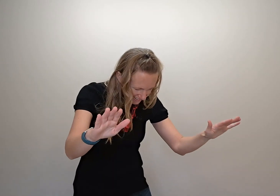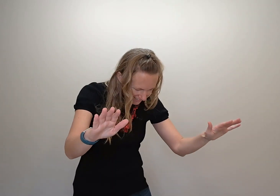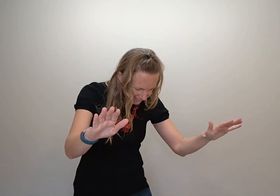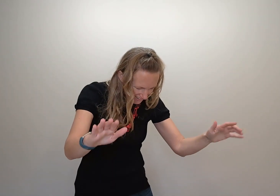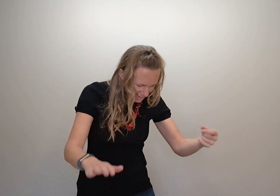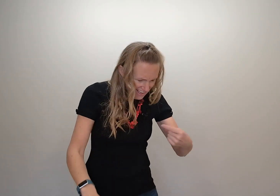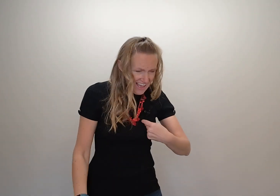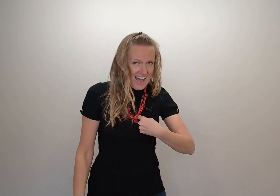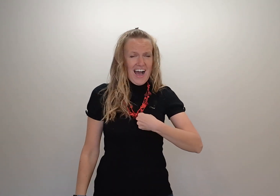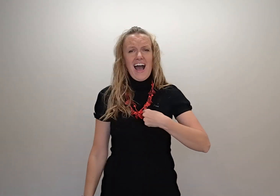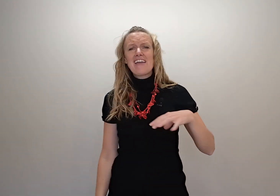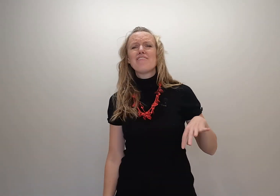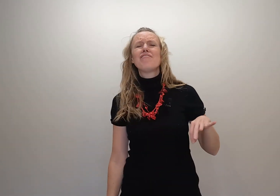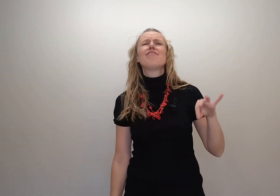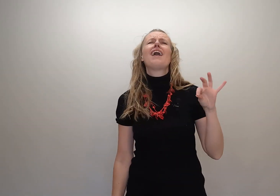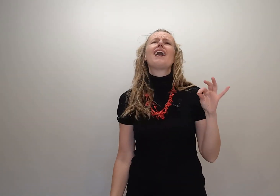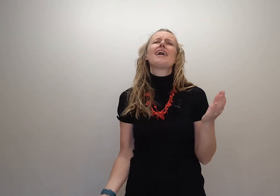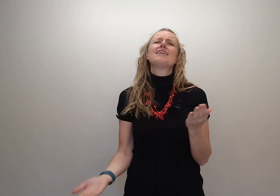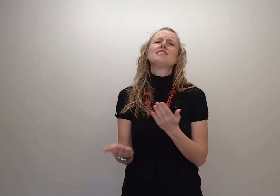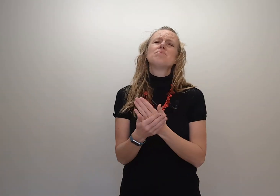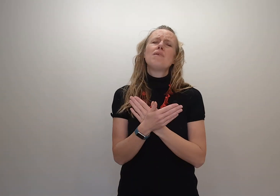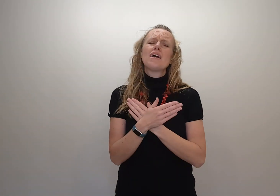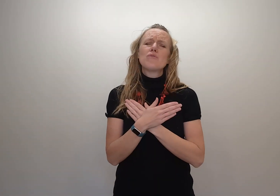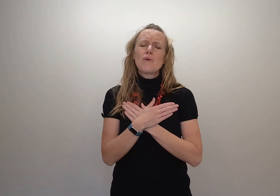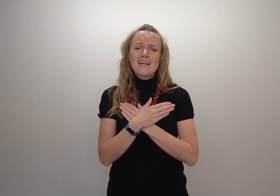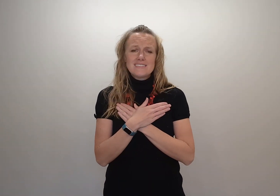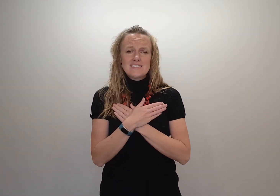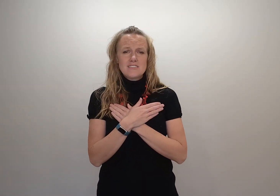here, I find my rest.